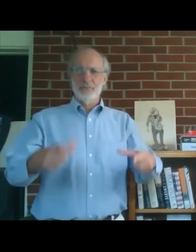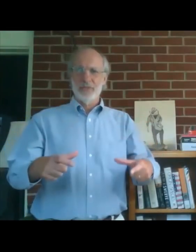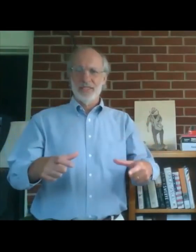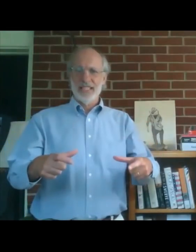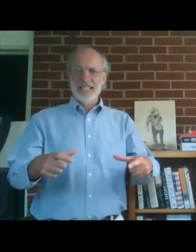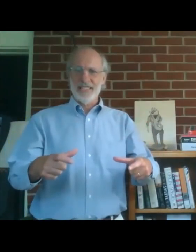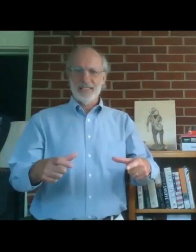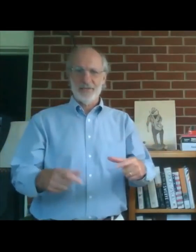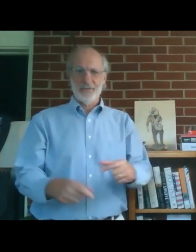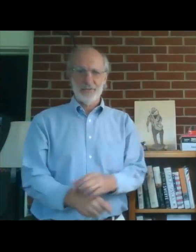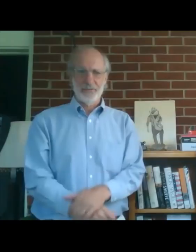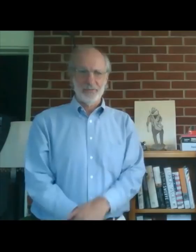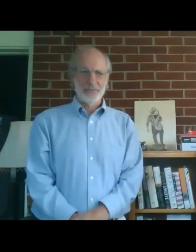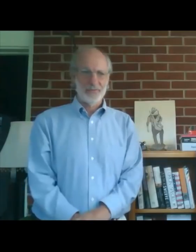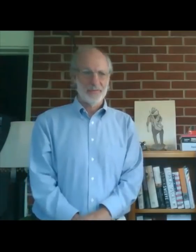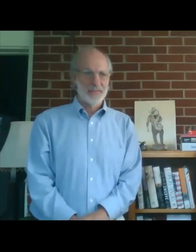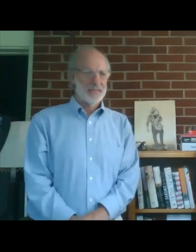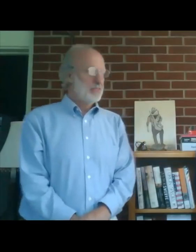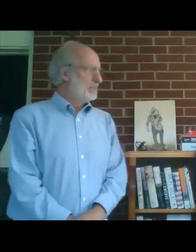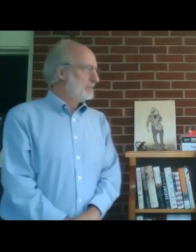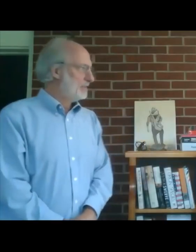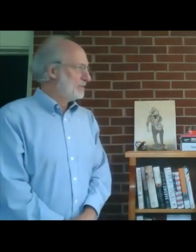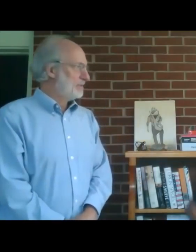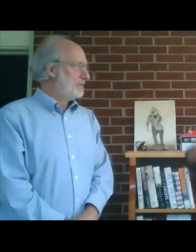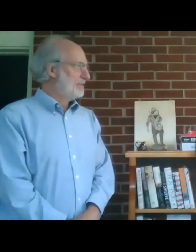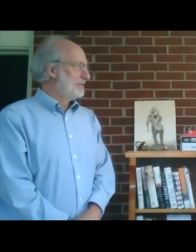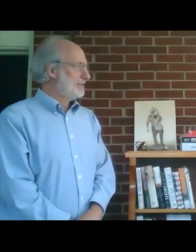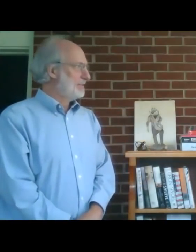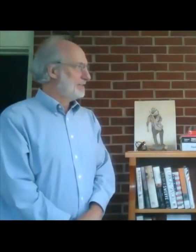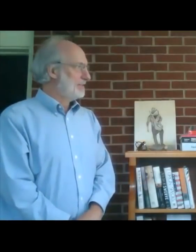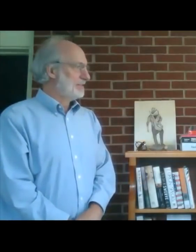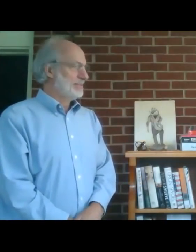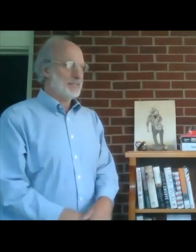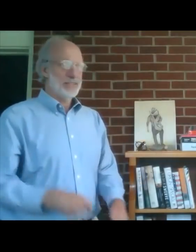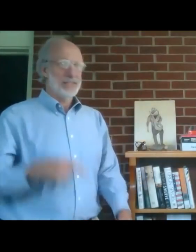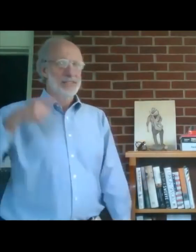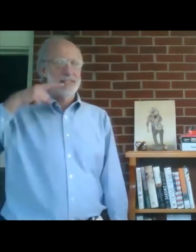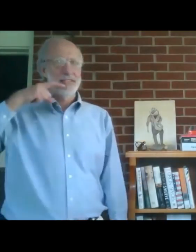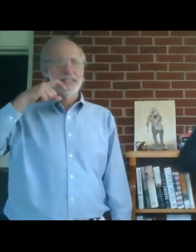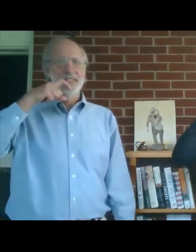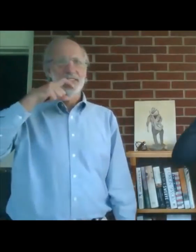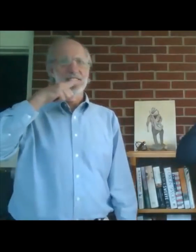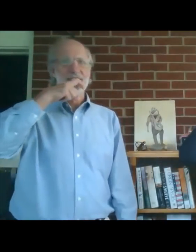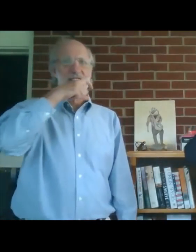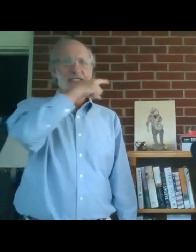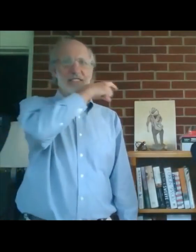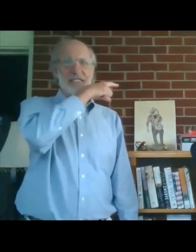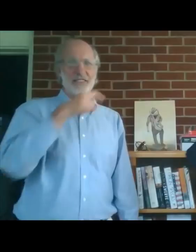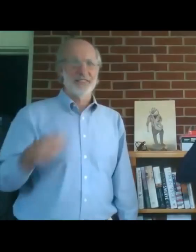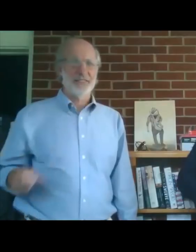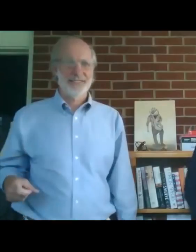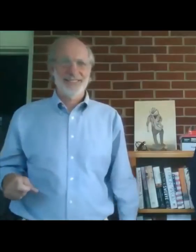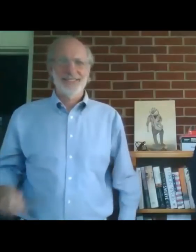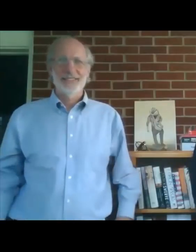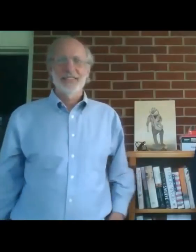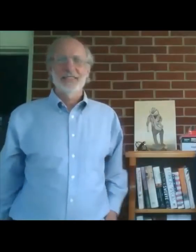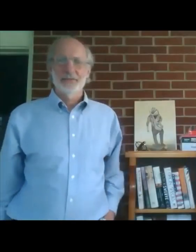That's plate. Very nice. Cereal is our next sign. Cereal. Cereal.